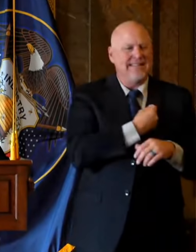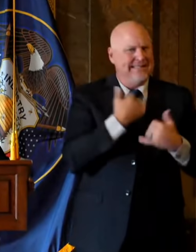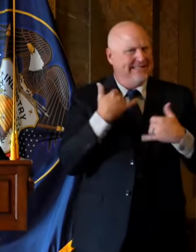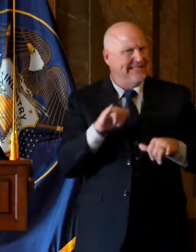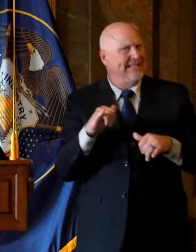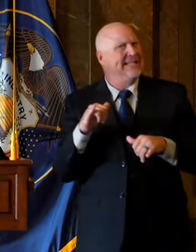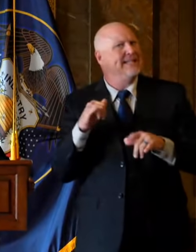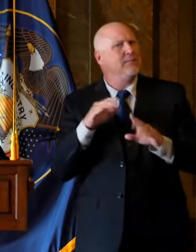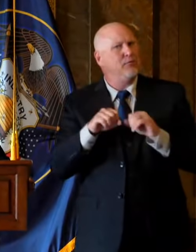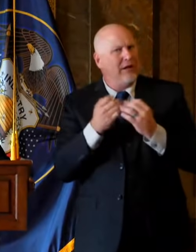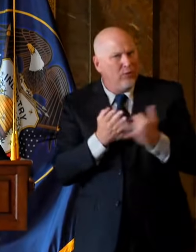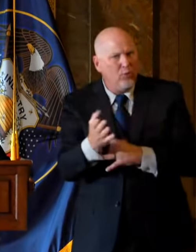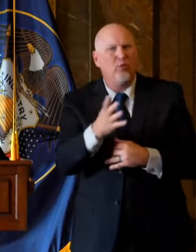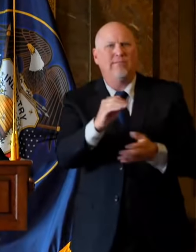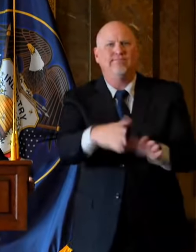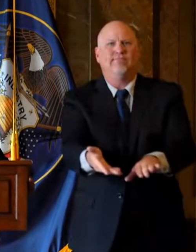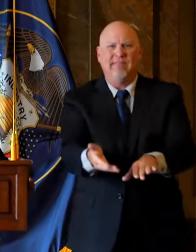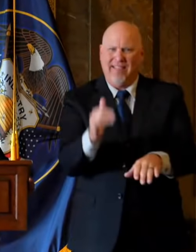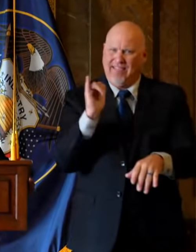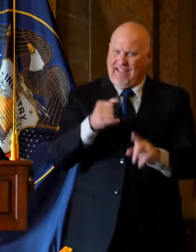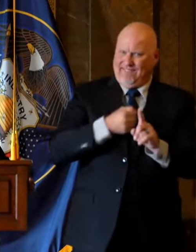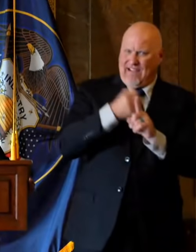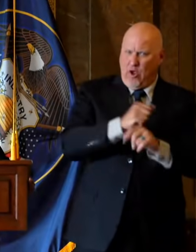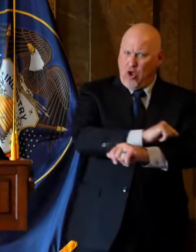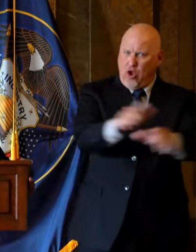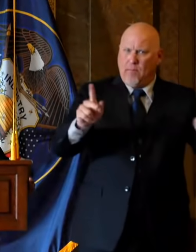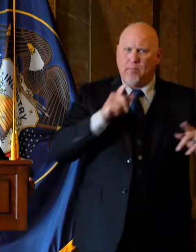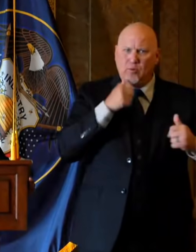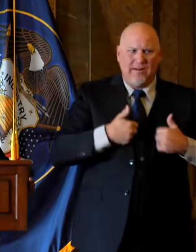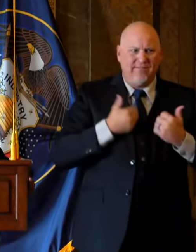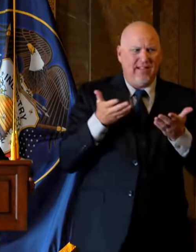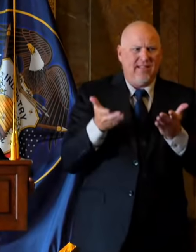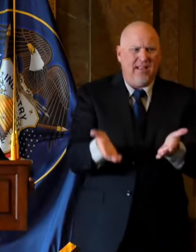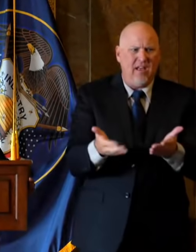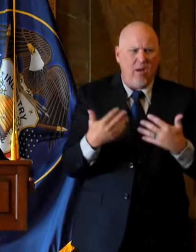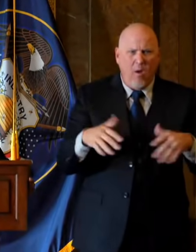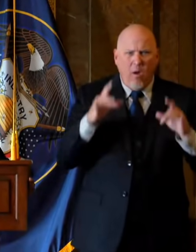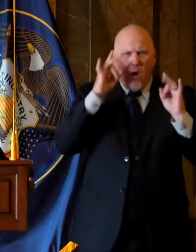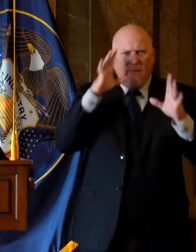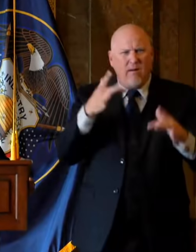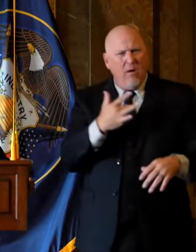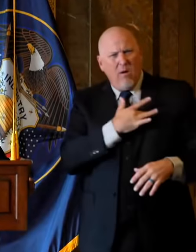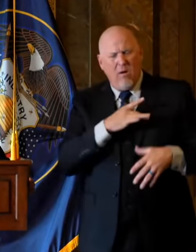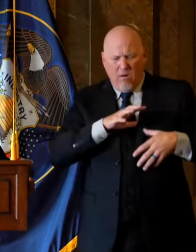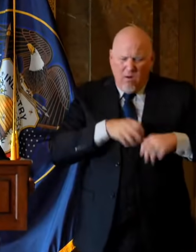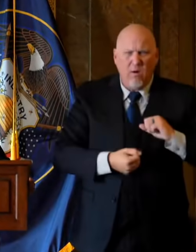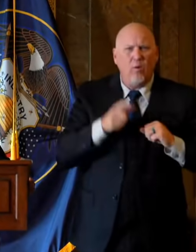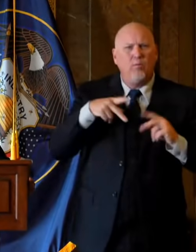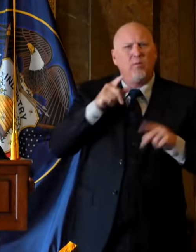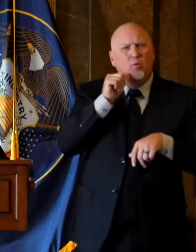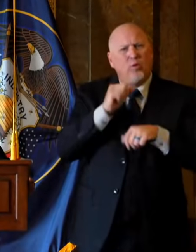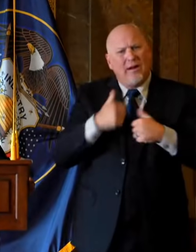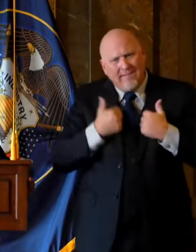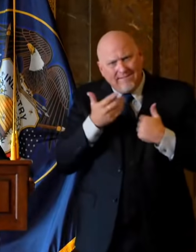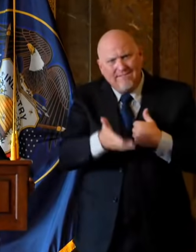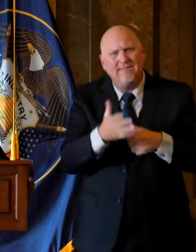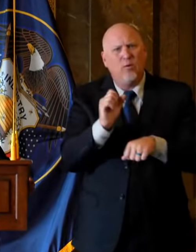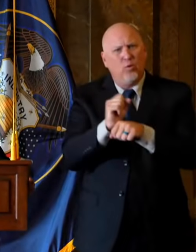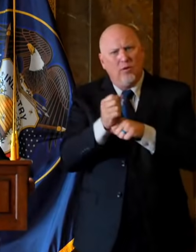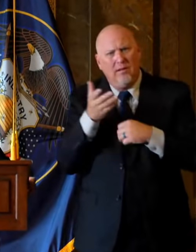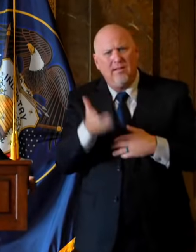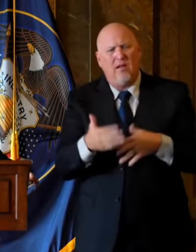this disease. Vulnerable elderly living in nursing homes don't have the same response to the vaccine as younger,